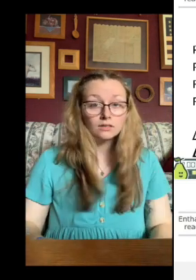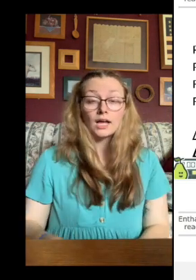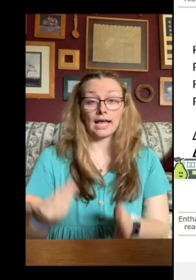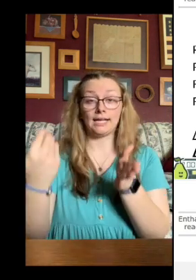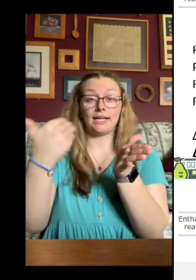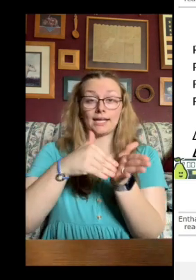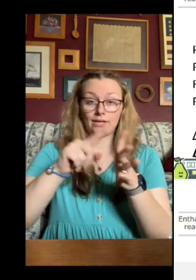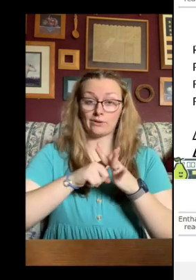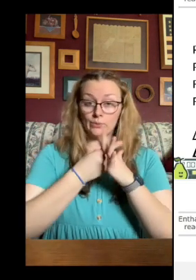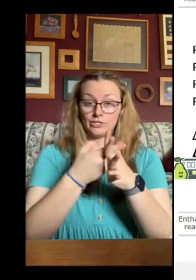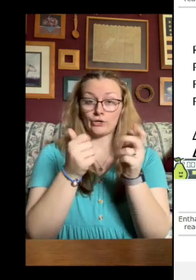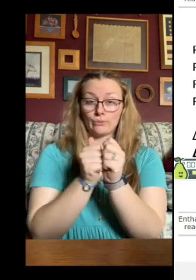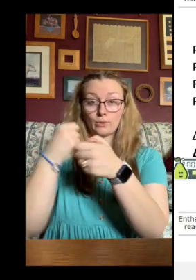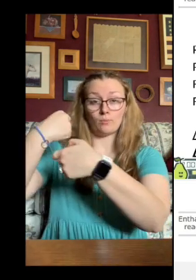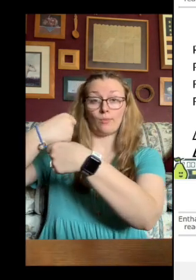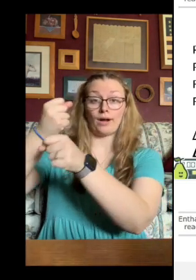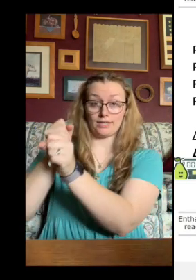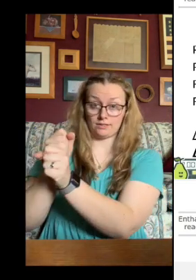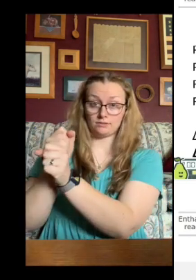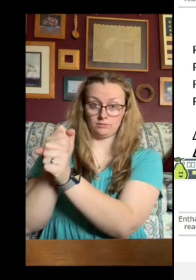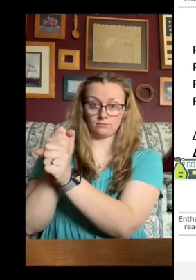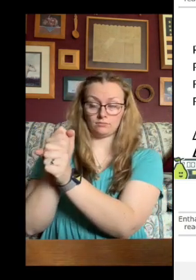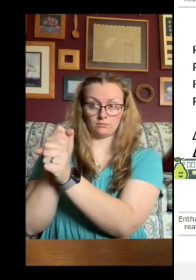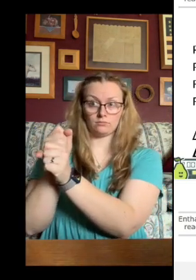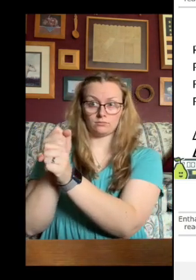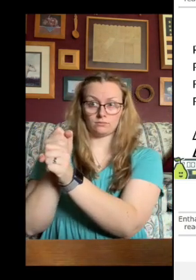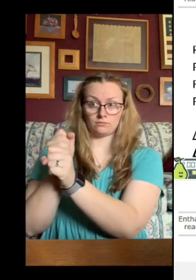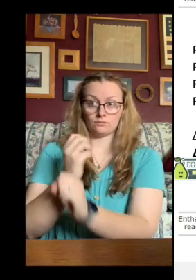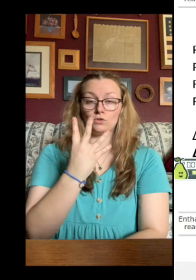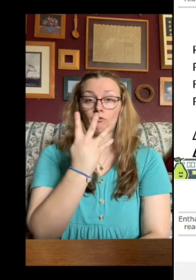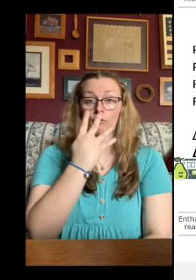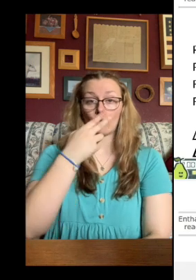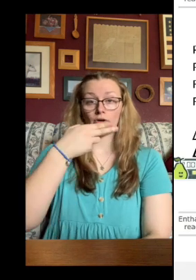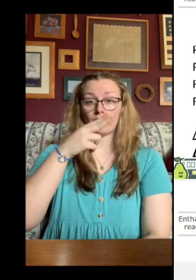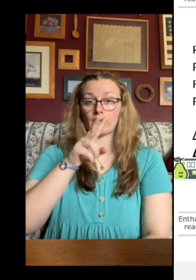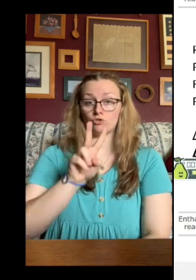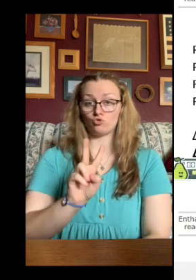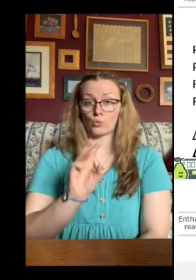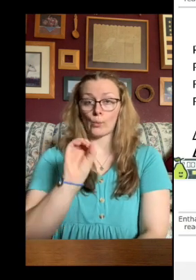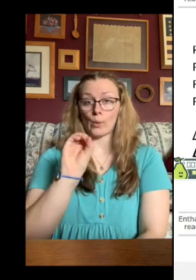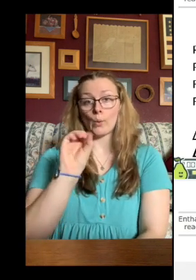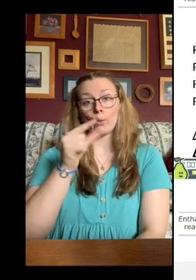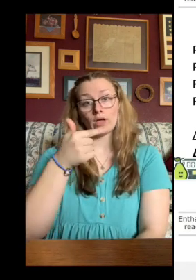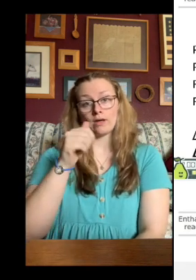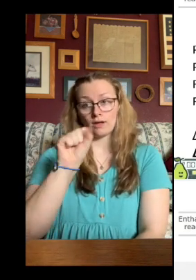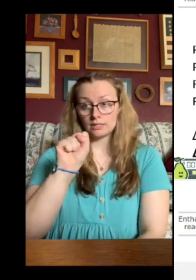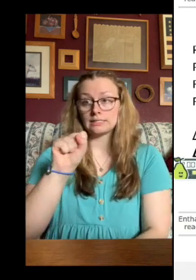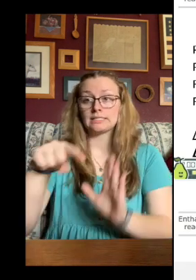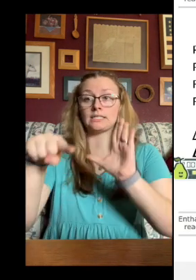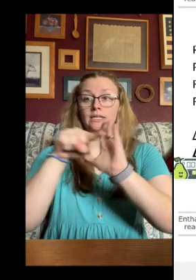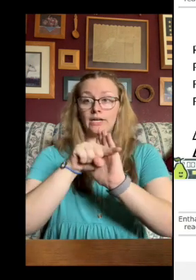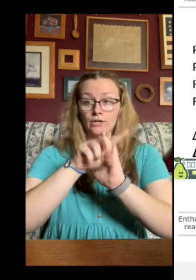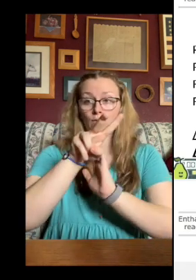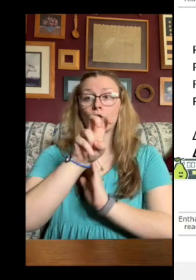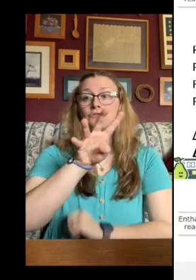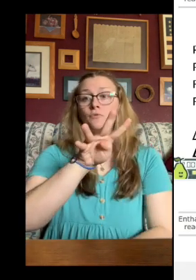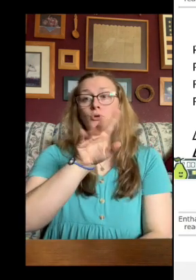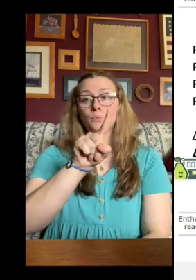products. 4 H2O gas, so negative 241.818 again.